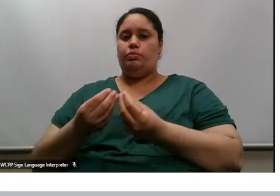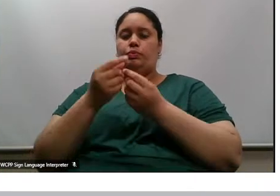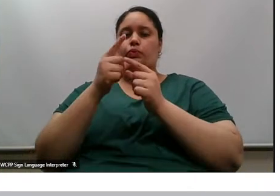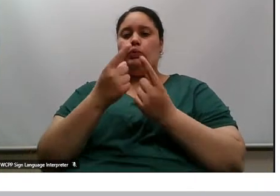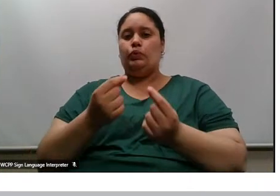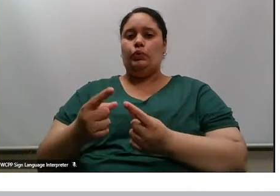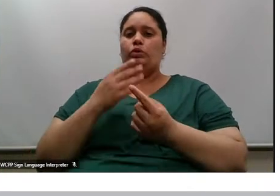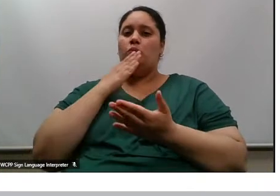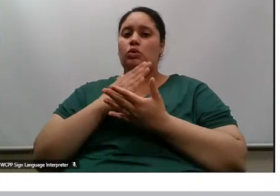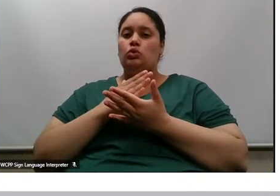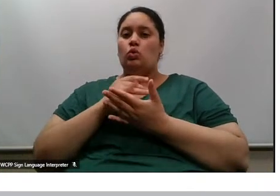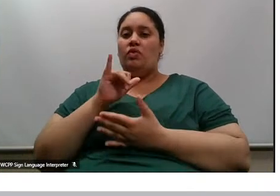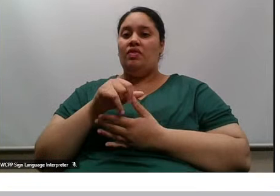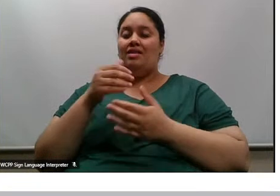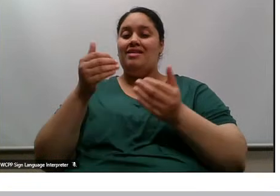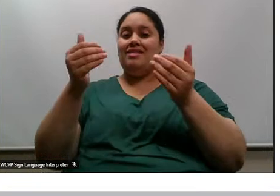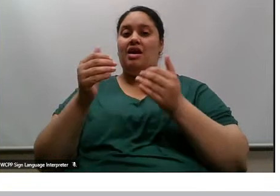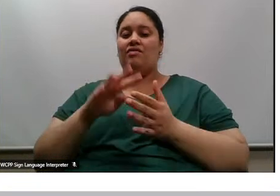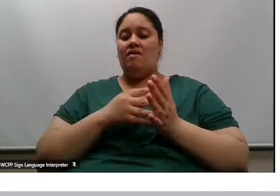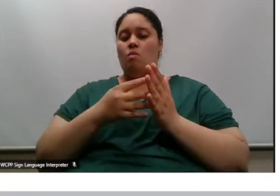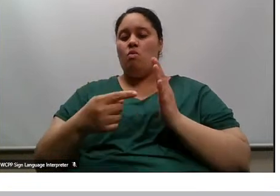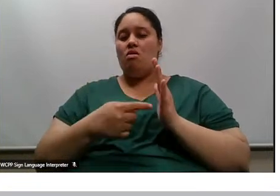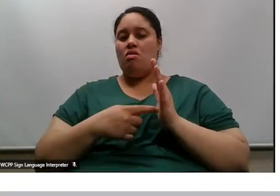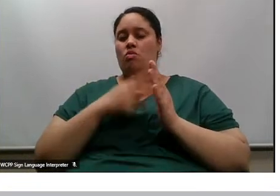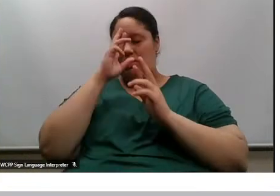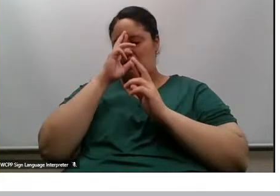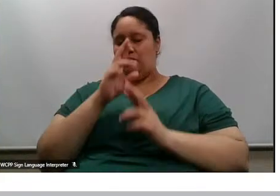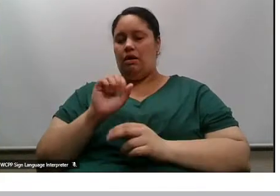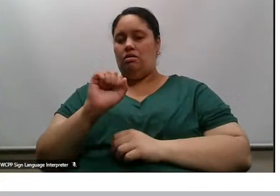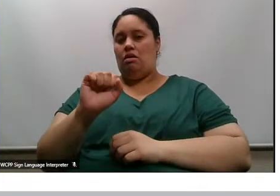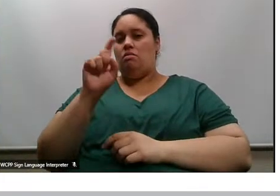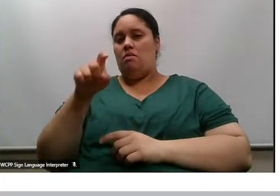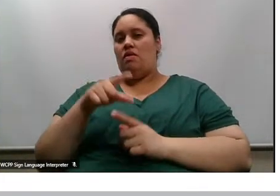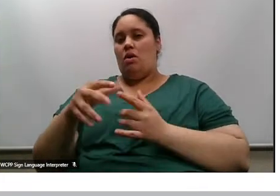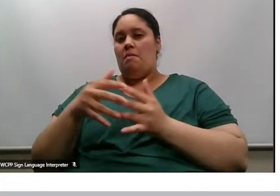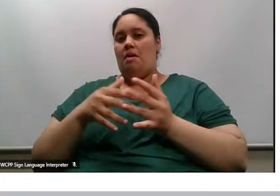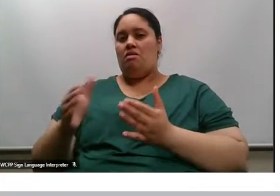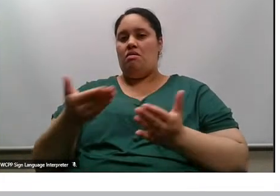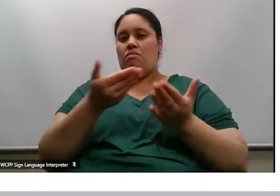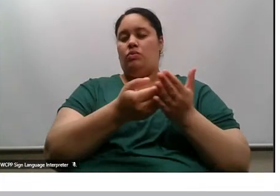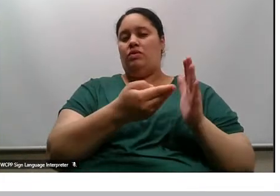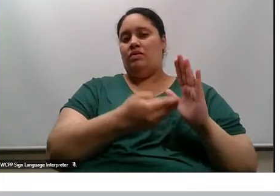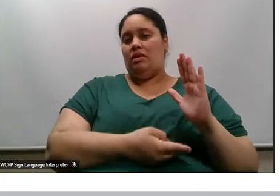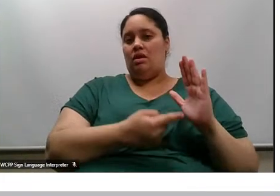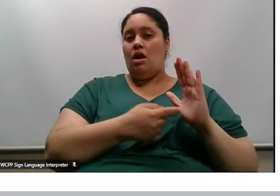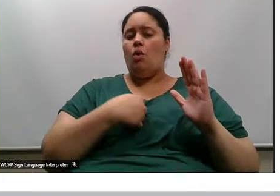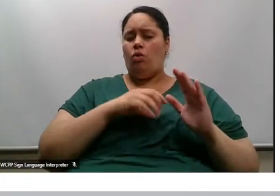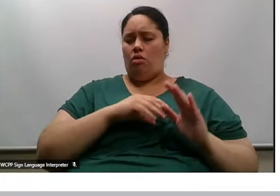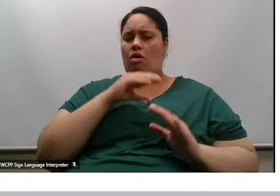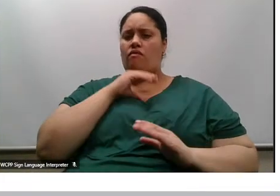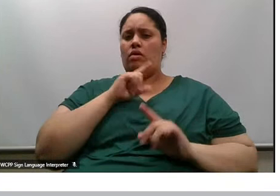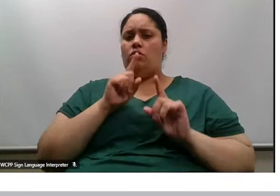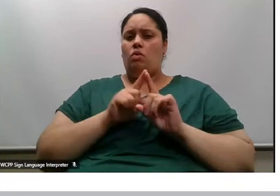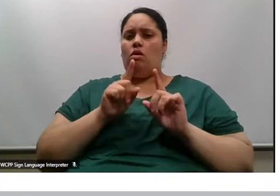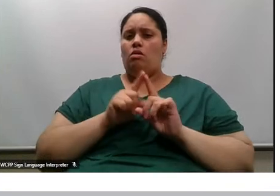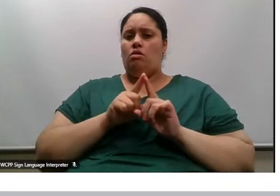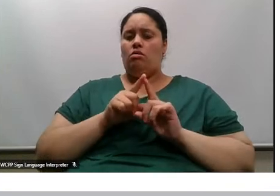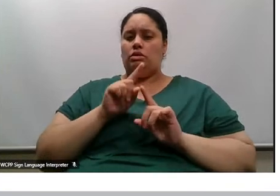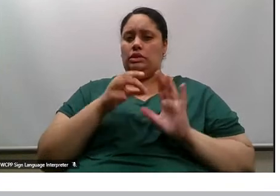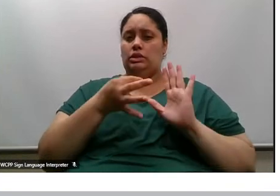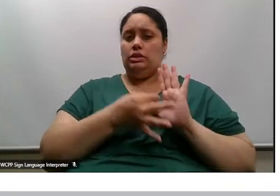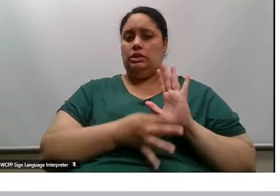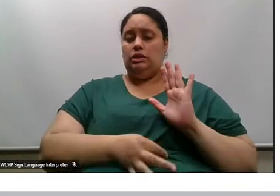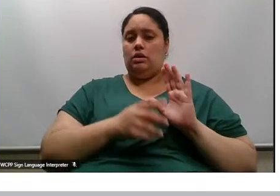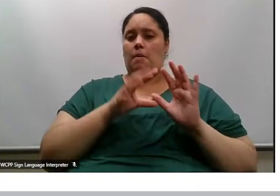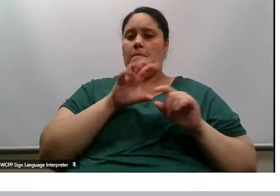make sure that the governance framework in government is respected, which is why the matter is here. And we are confident that the detection of this